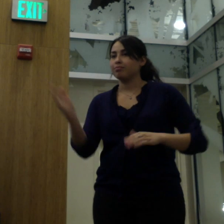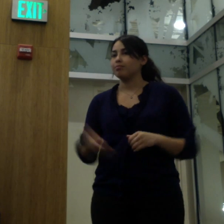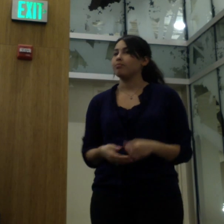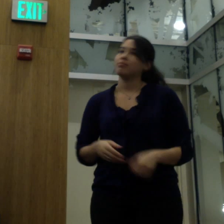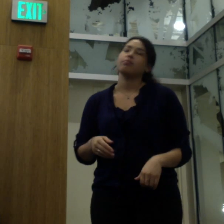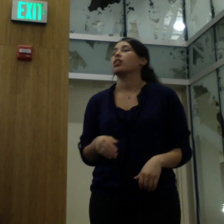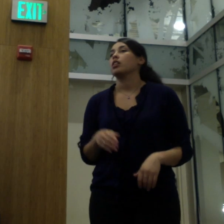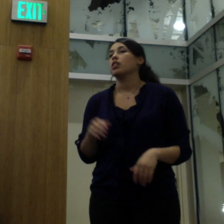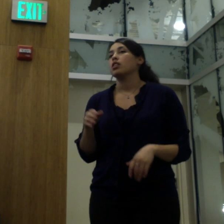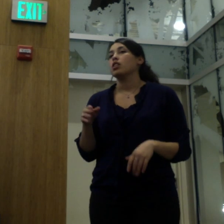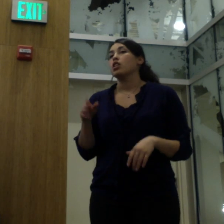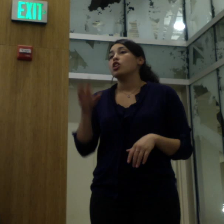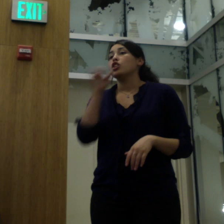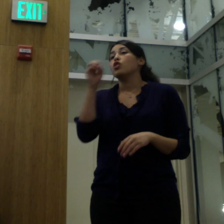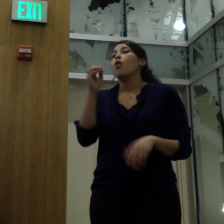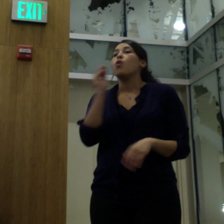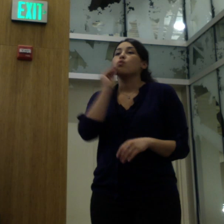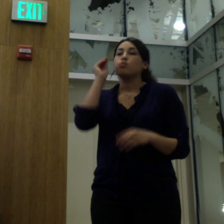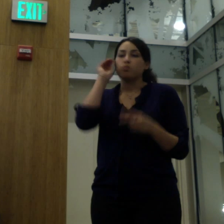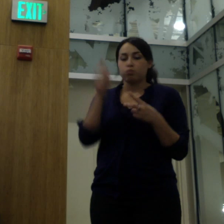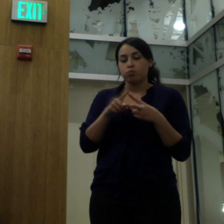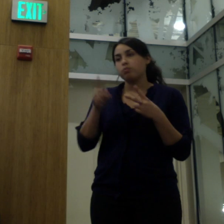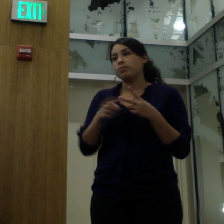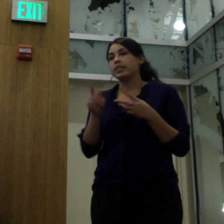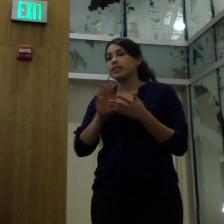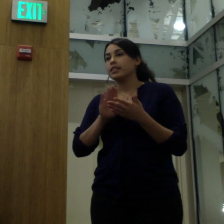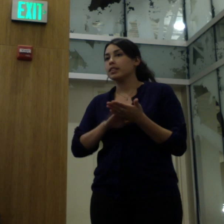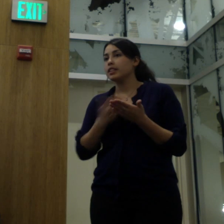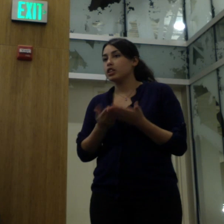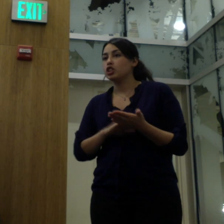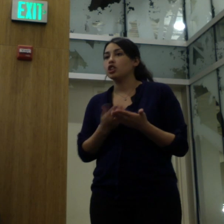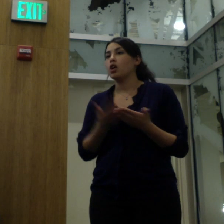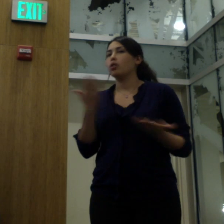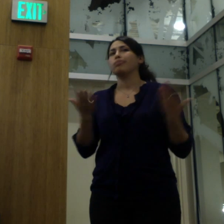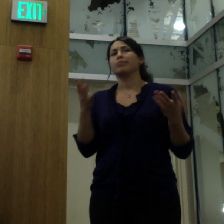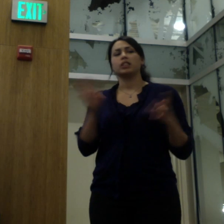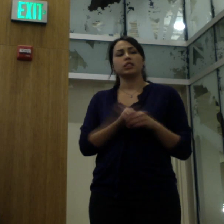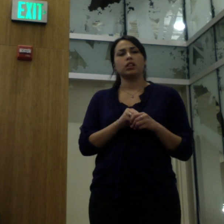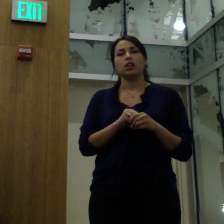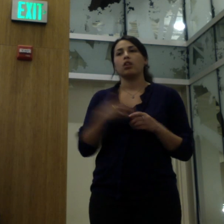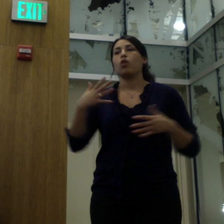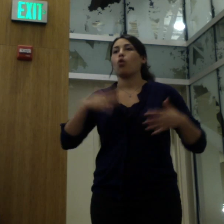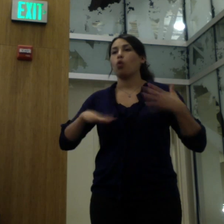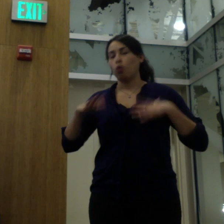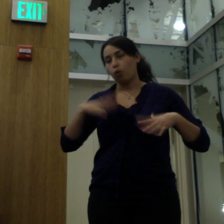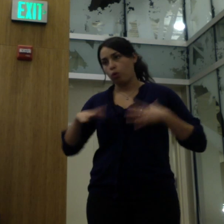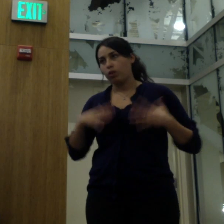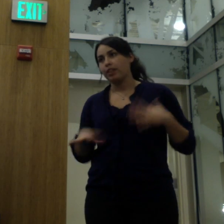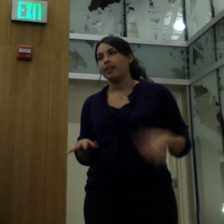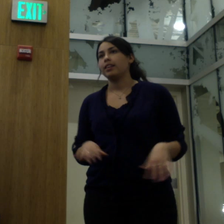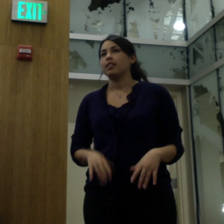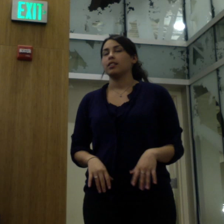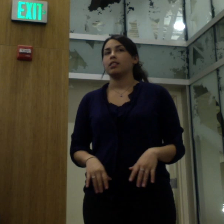So shelter, kitchen, what else may you have? Clothing.